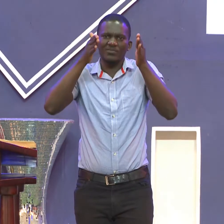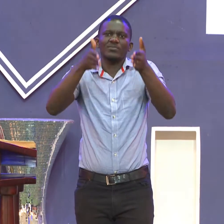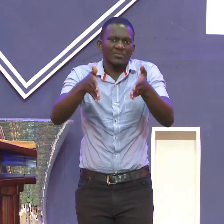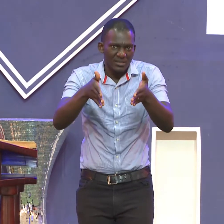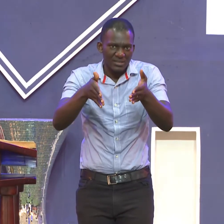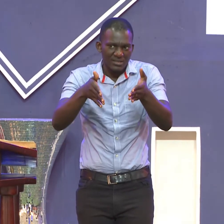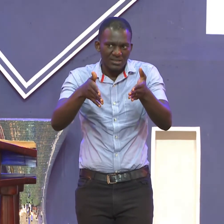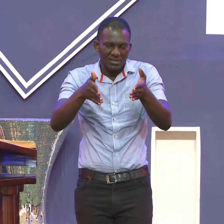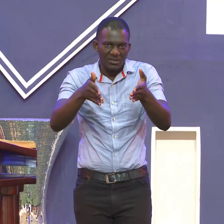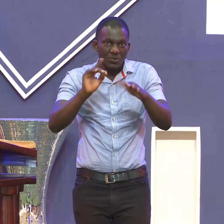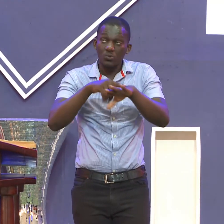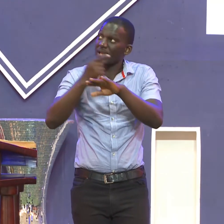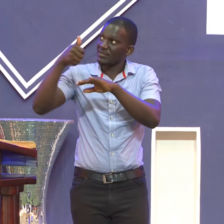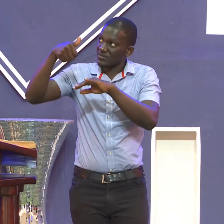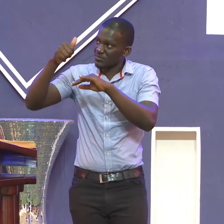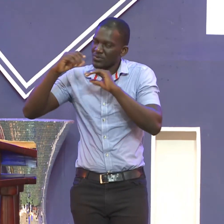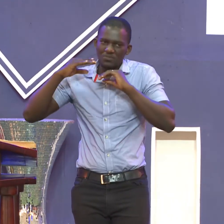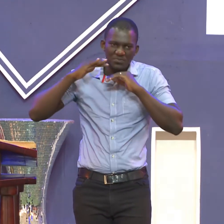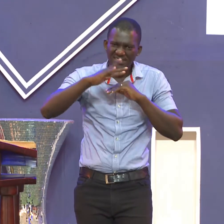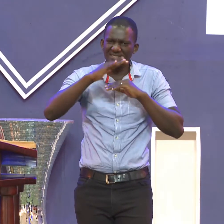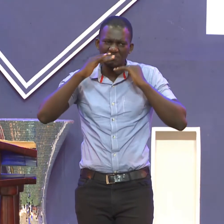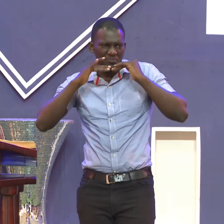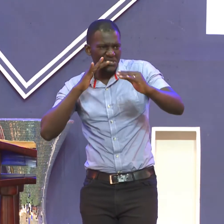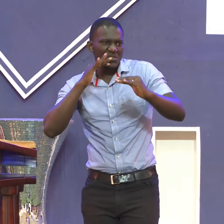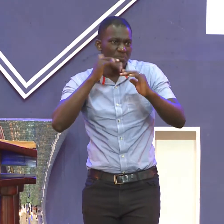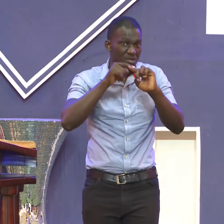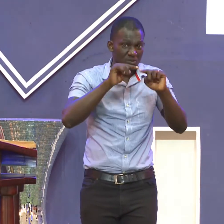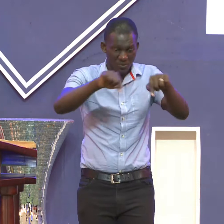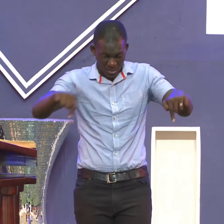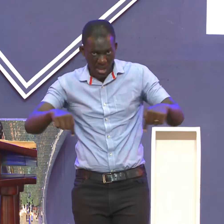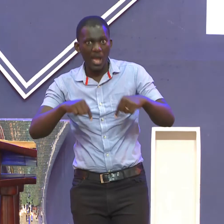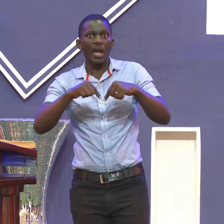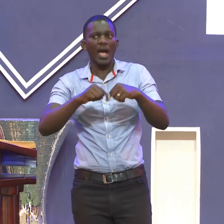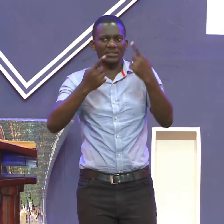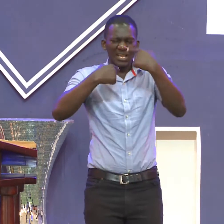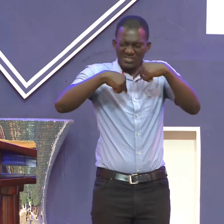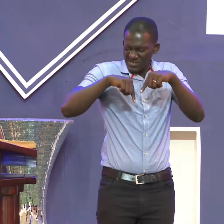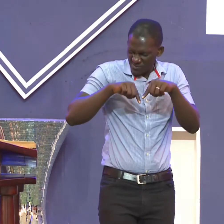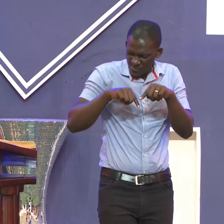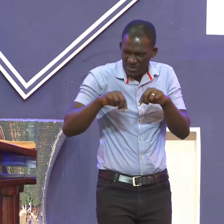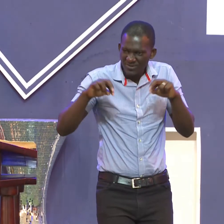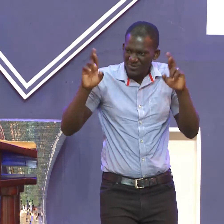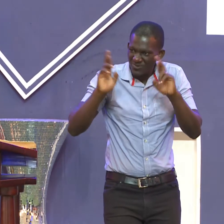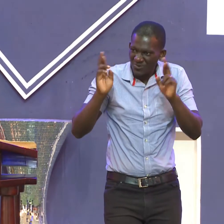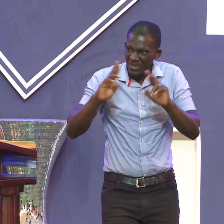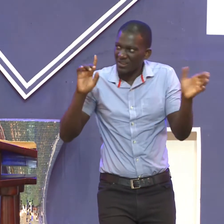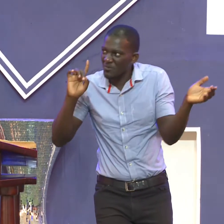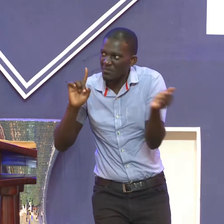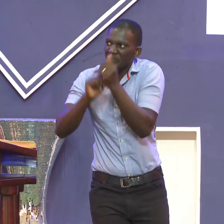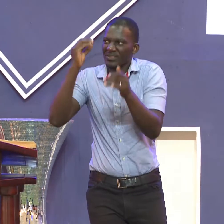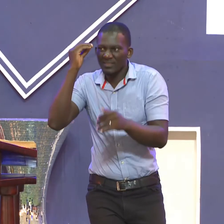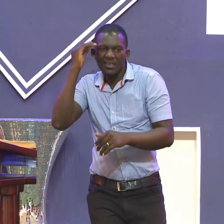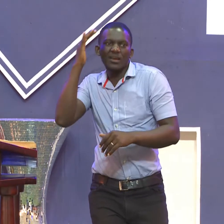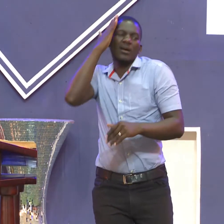buli wana ayogeranga naffe. That always whenever he speaks to us. Tubeere bakalativu okutwala ekyo kyabatugambye. We shall